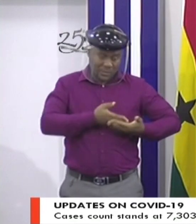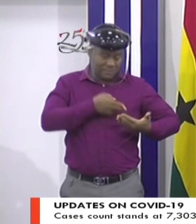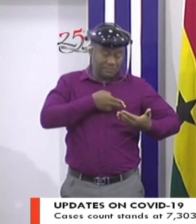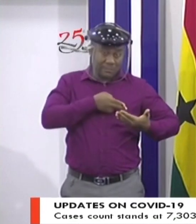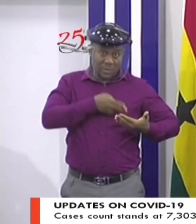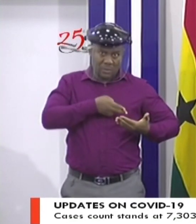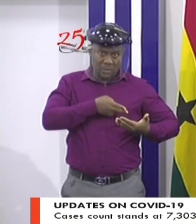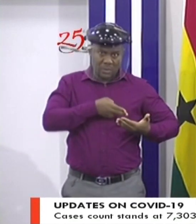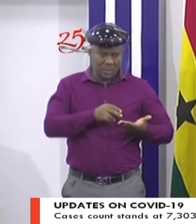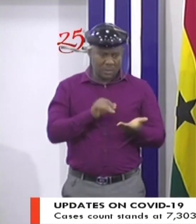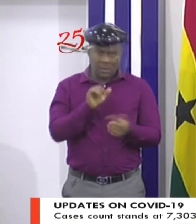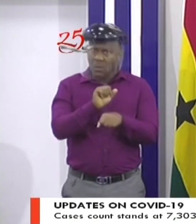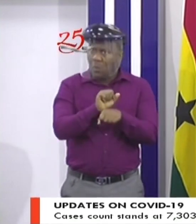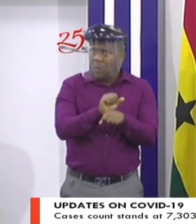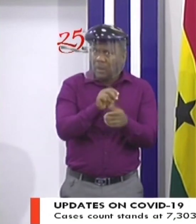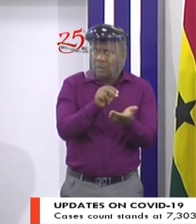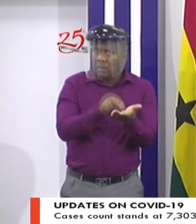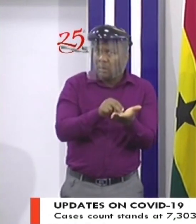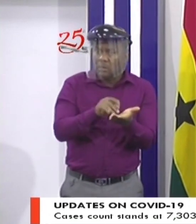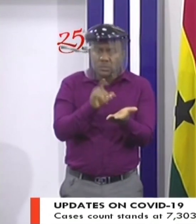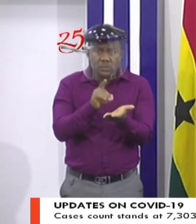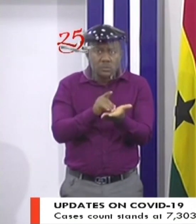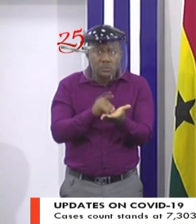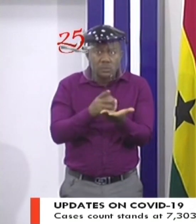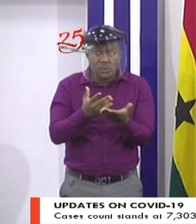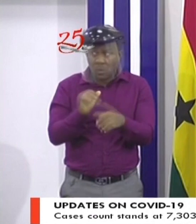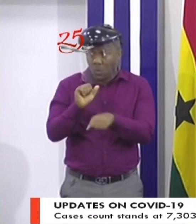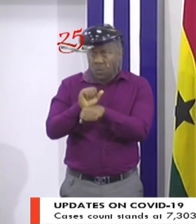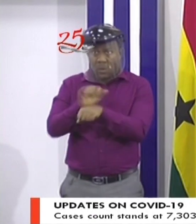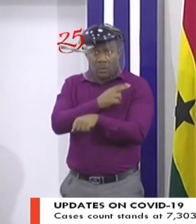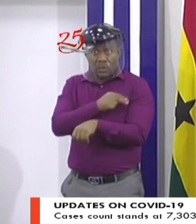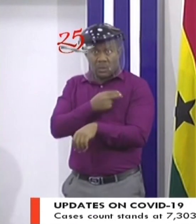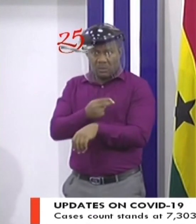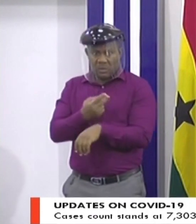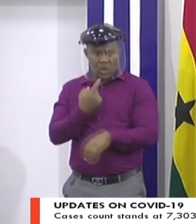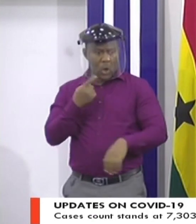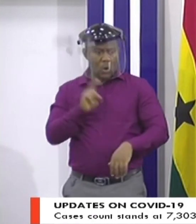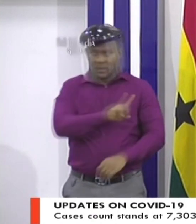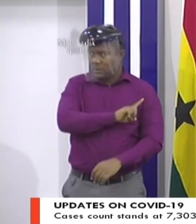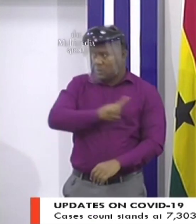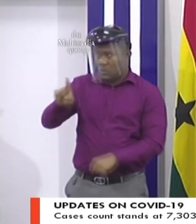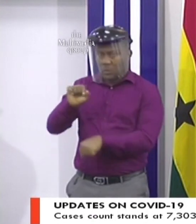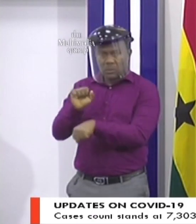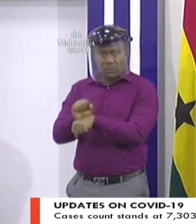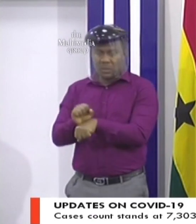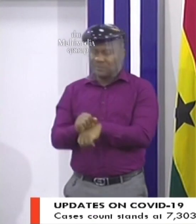no official direction to that. So if